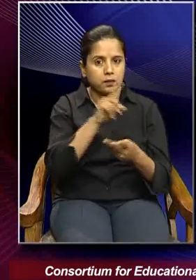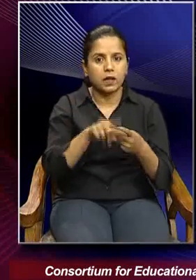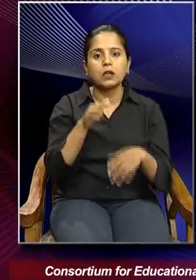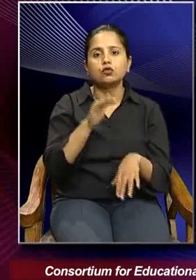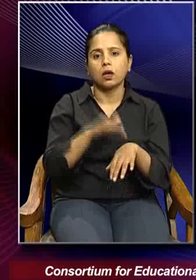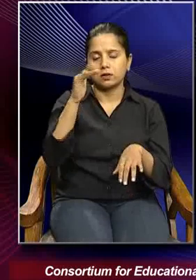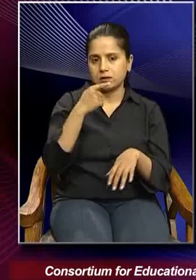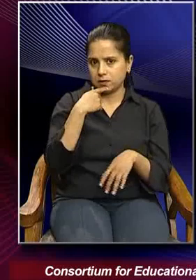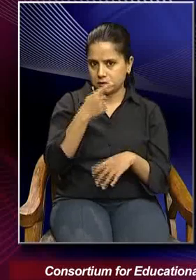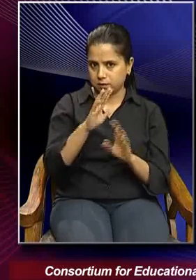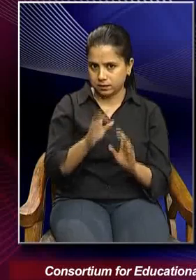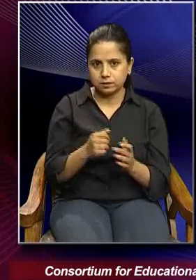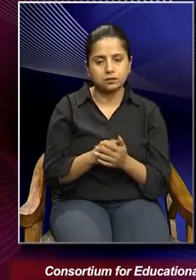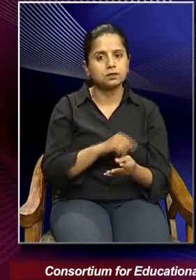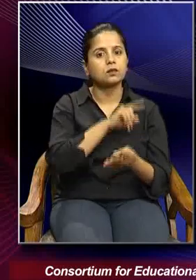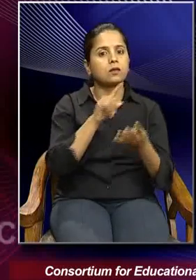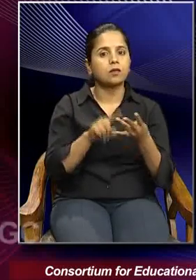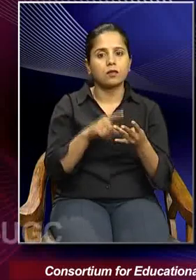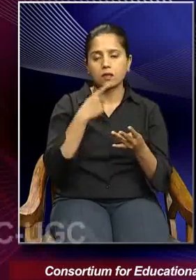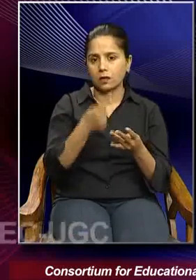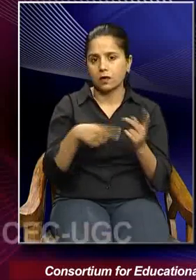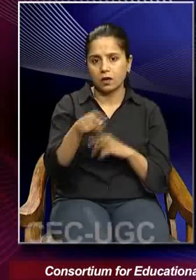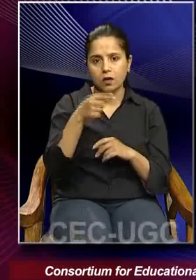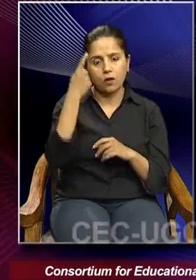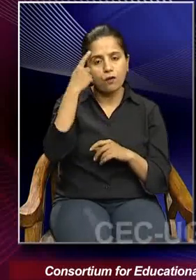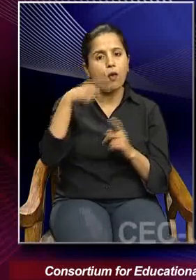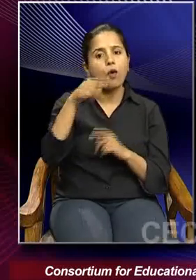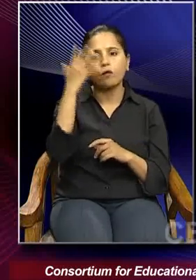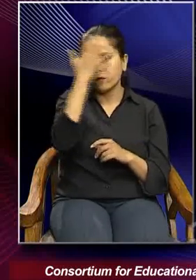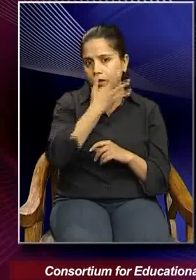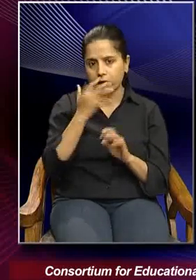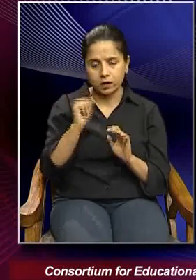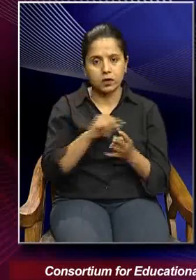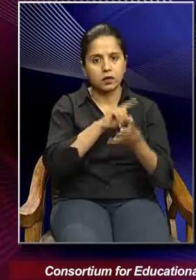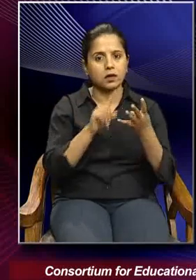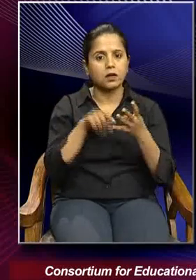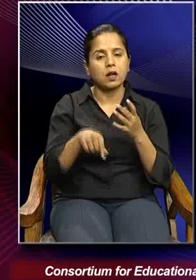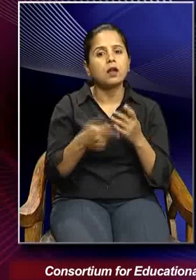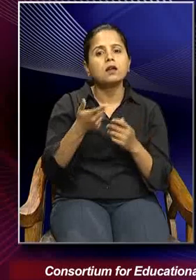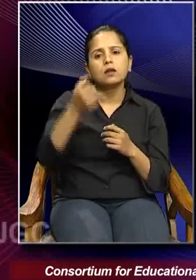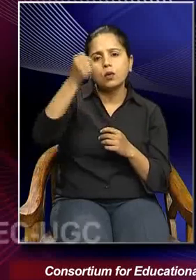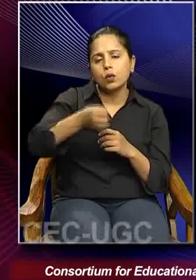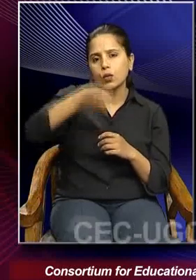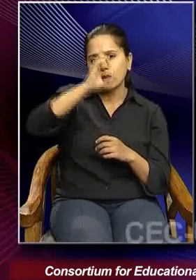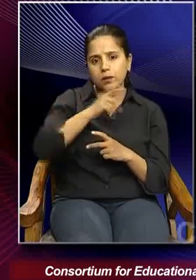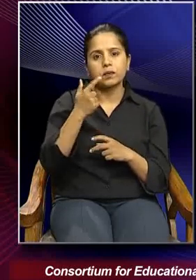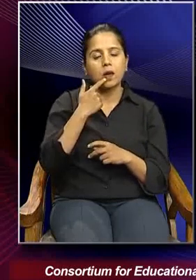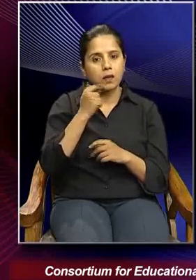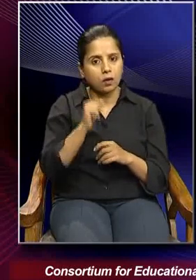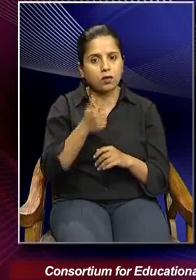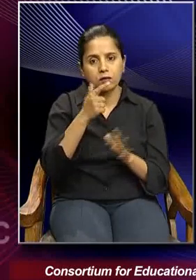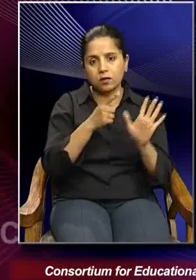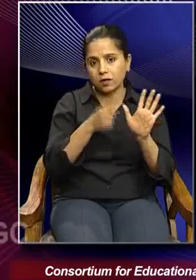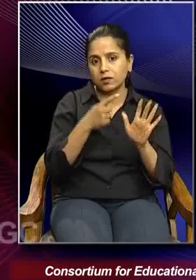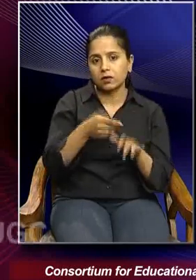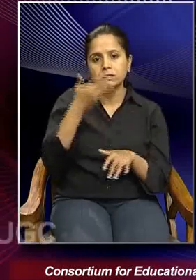is touch, Roop, which is form, Rasa, which is taste and Gandha, which